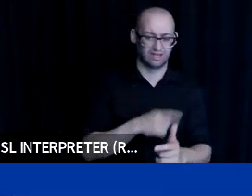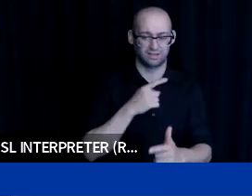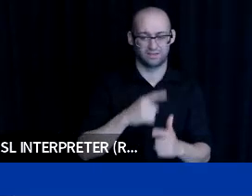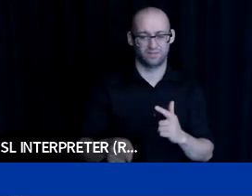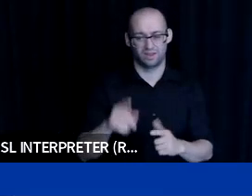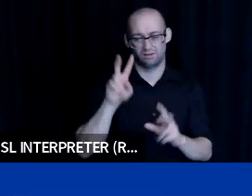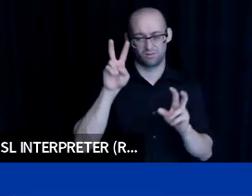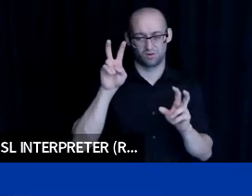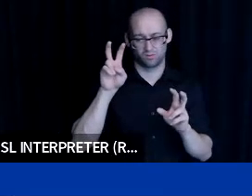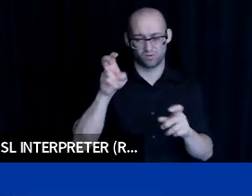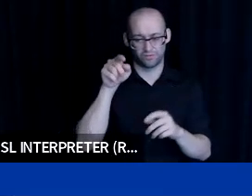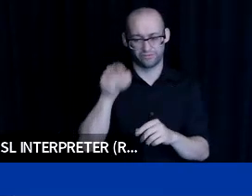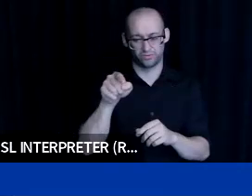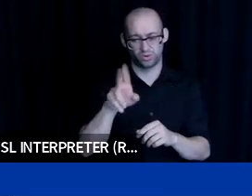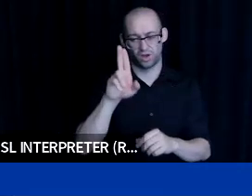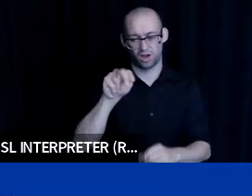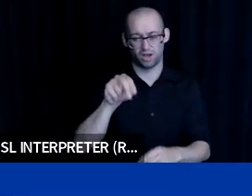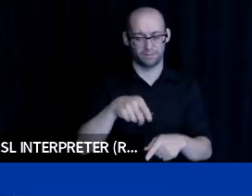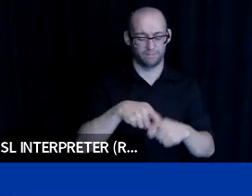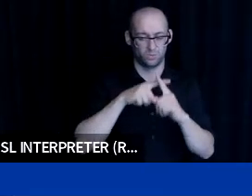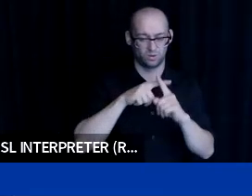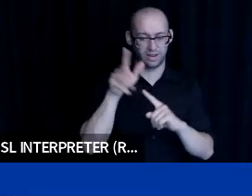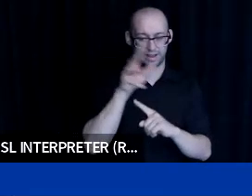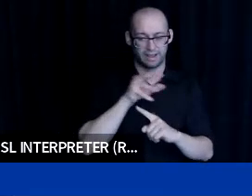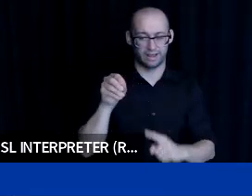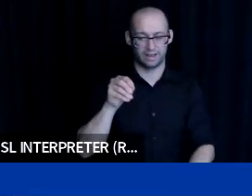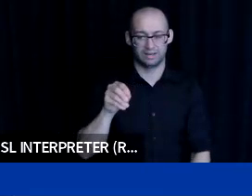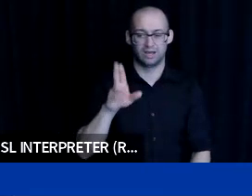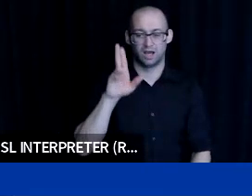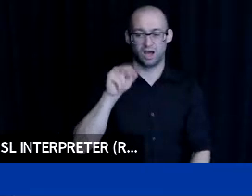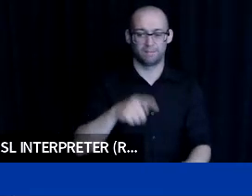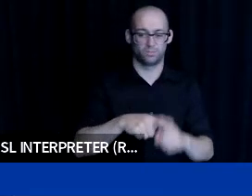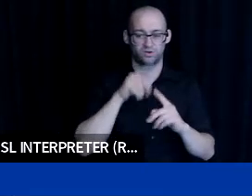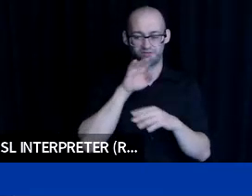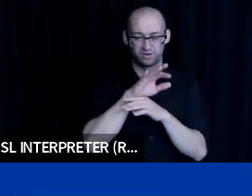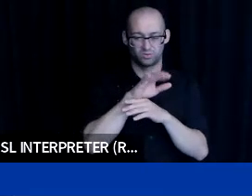can call on you, unmute, and also unmute video.